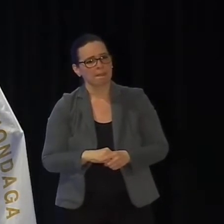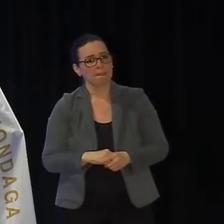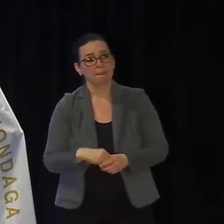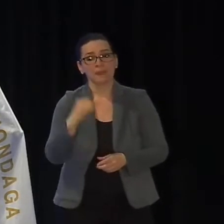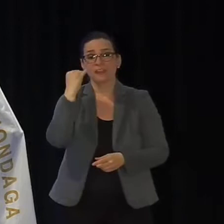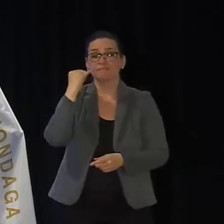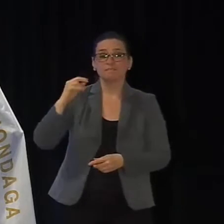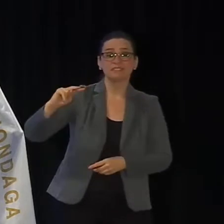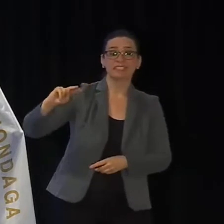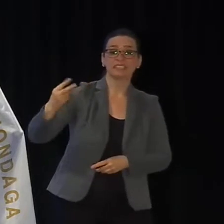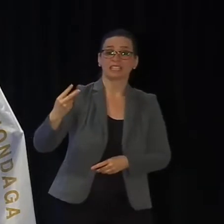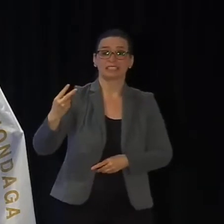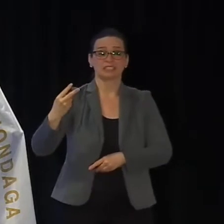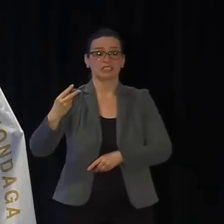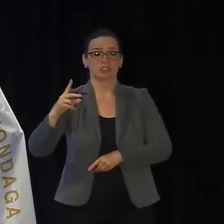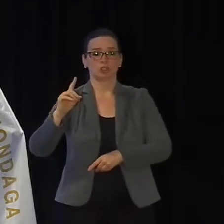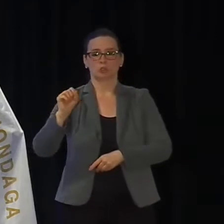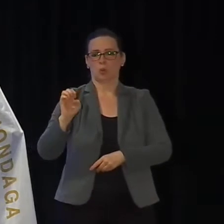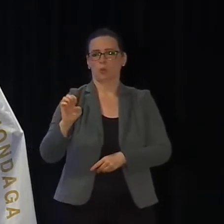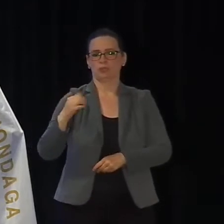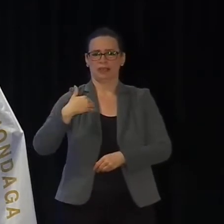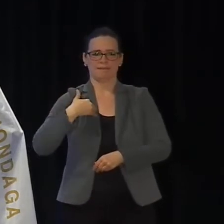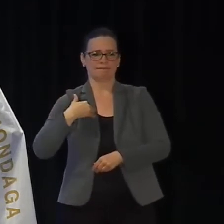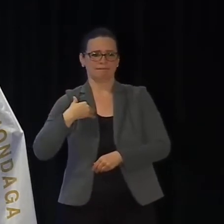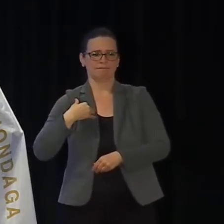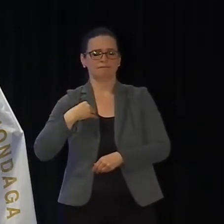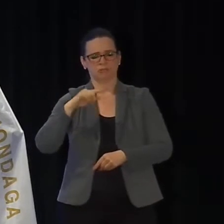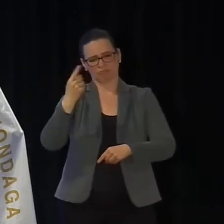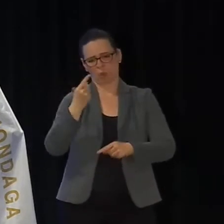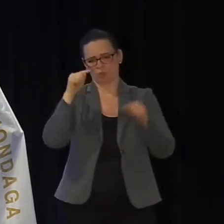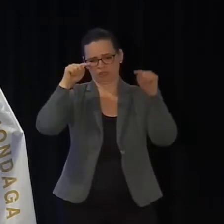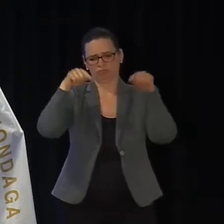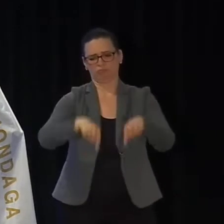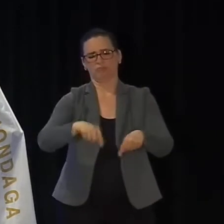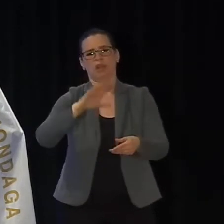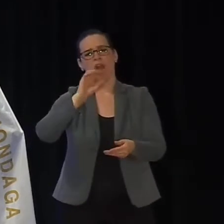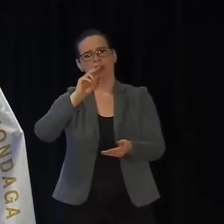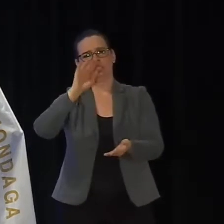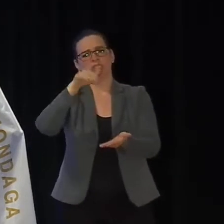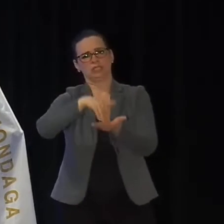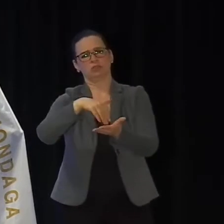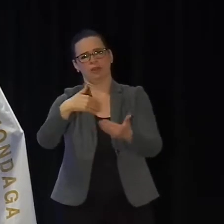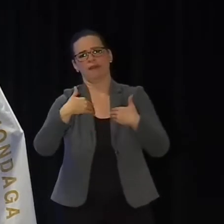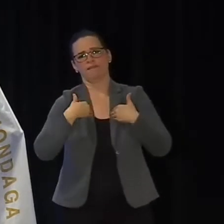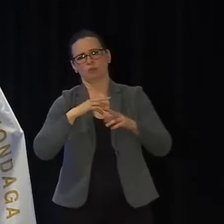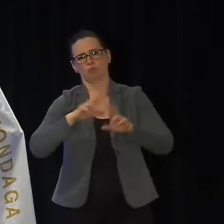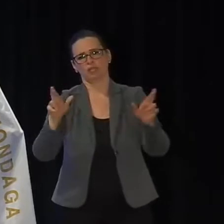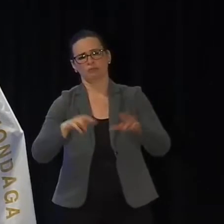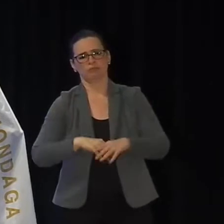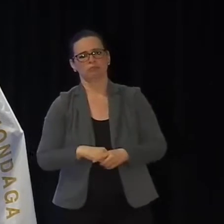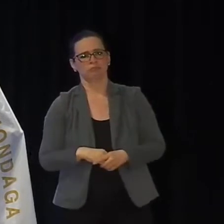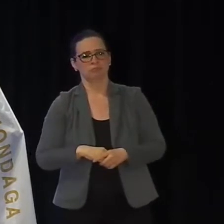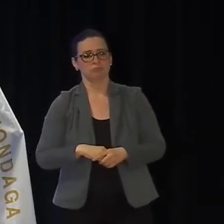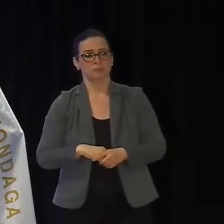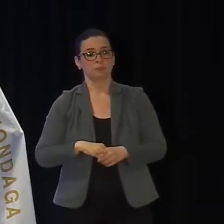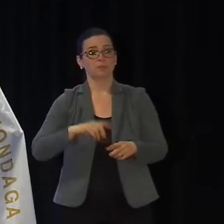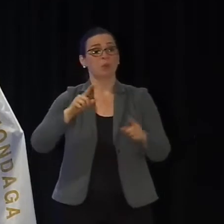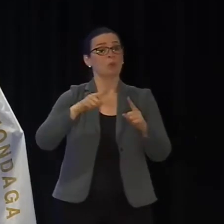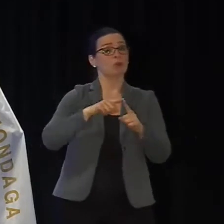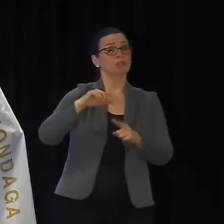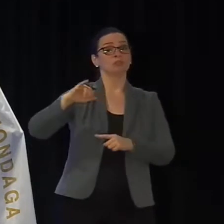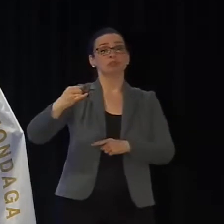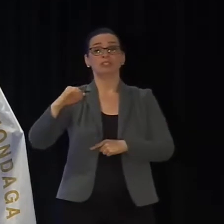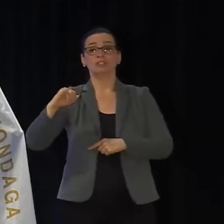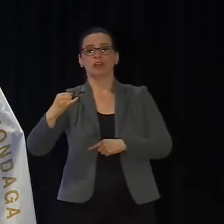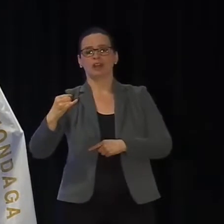the ability to, our second shot days aren't that large, and when you get the J&J shot, you can more flexibility because